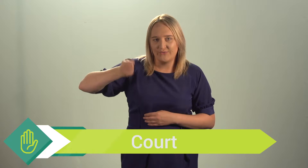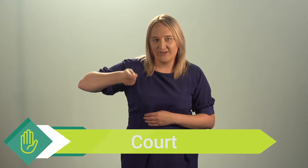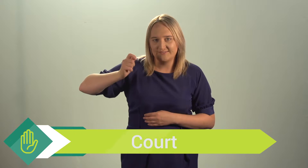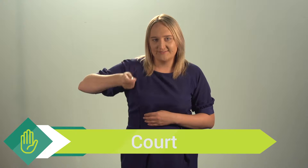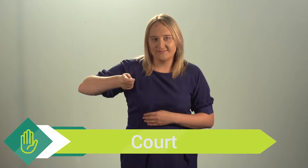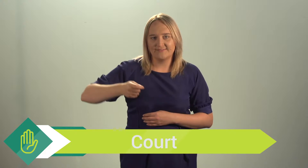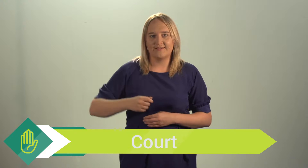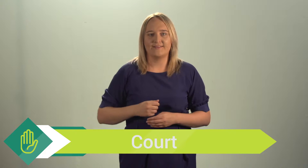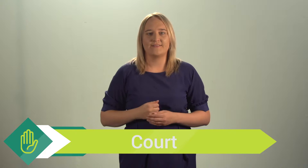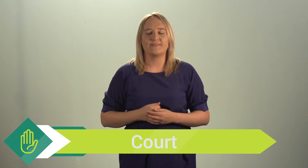Court.